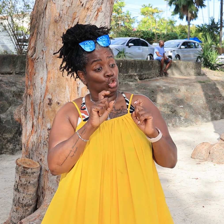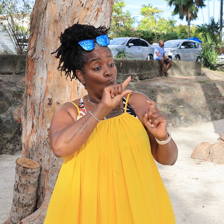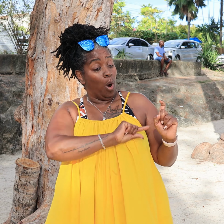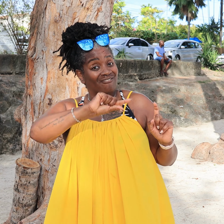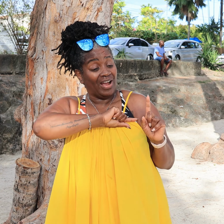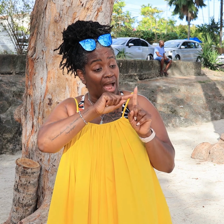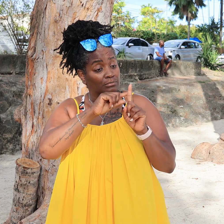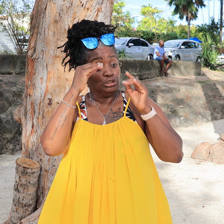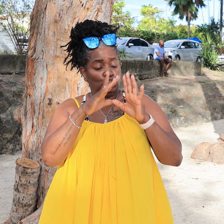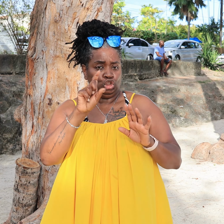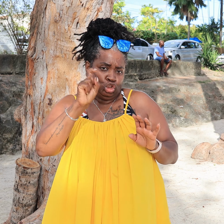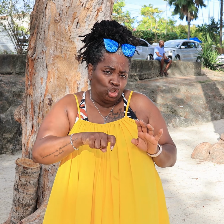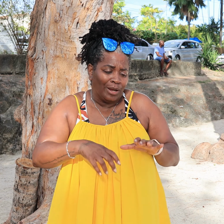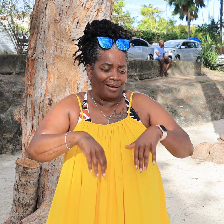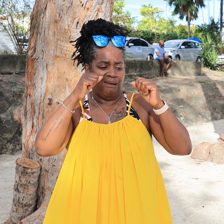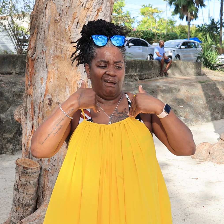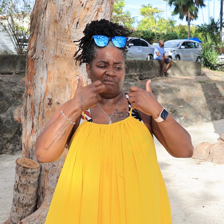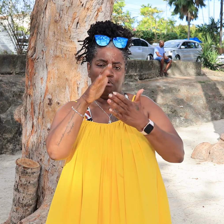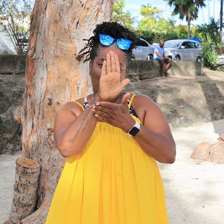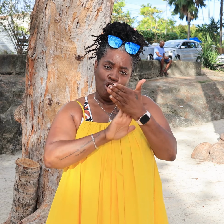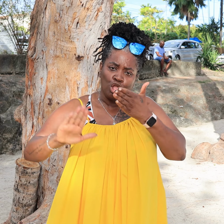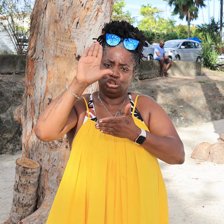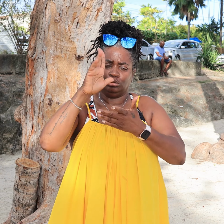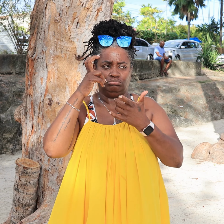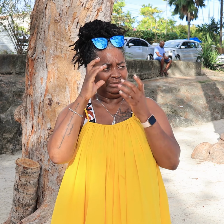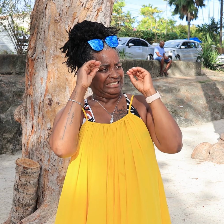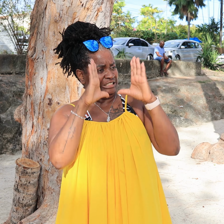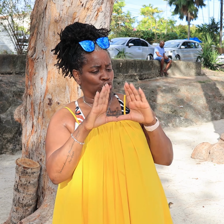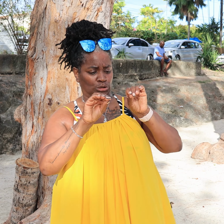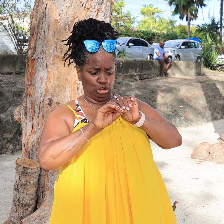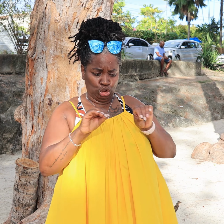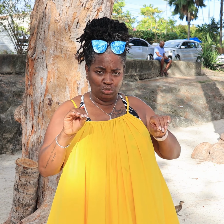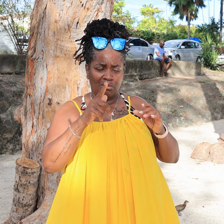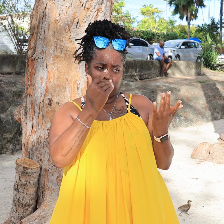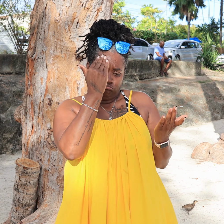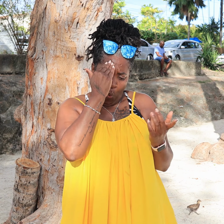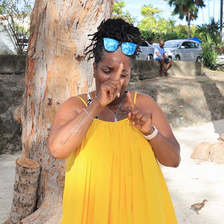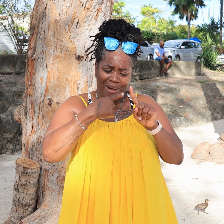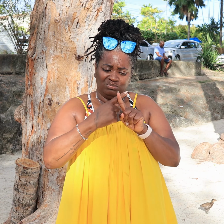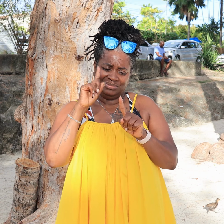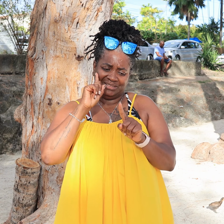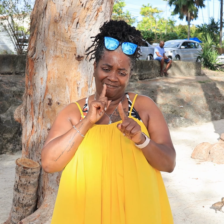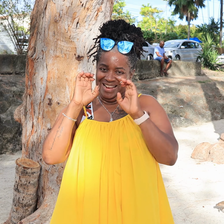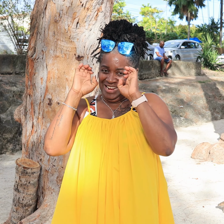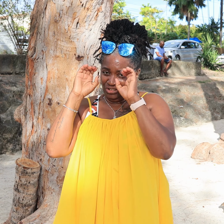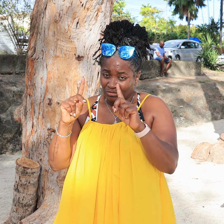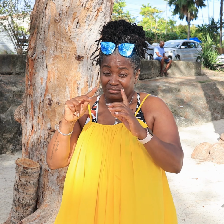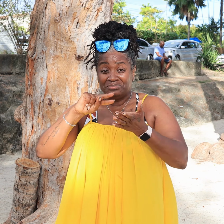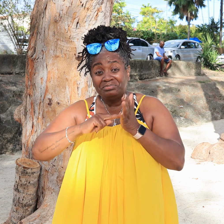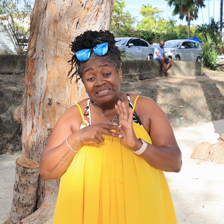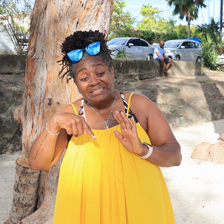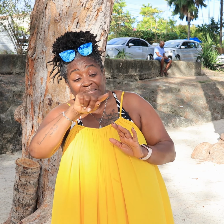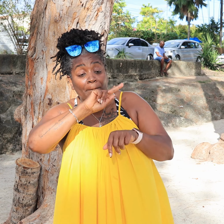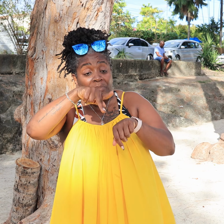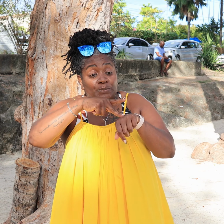And the teachers should be qualified. They should have a college degree. They should know about deaf education. It means that